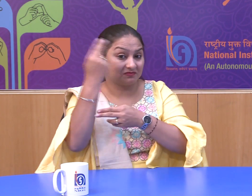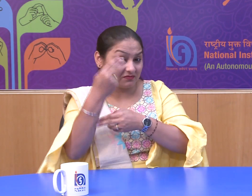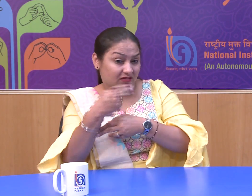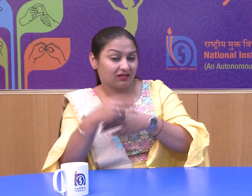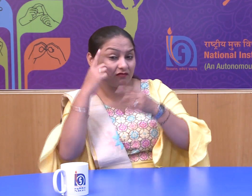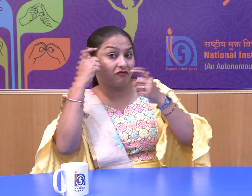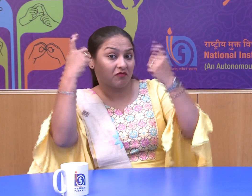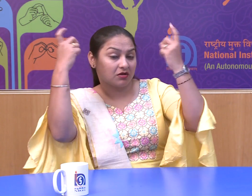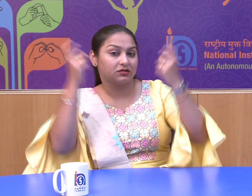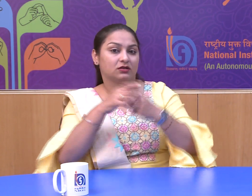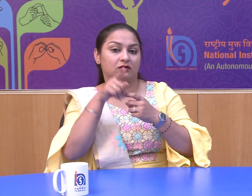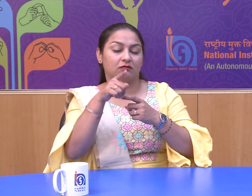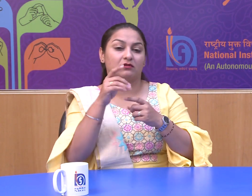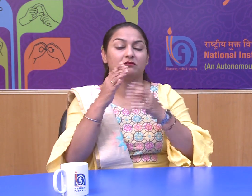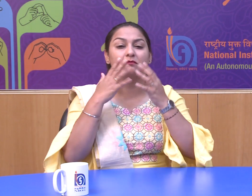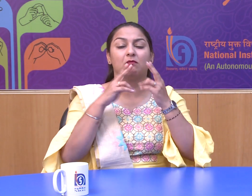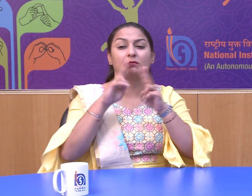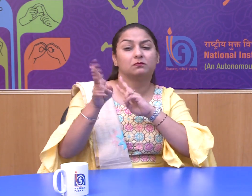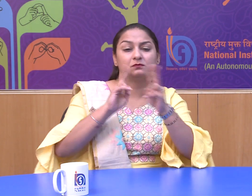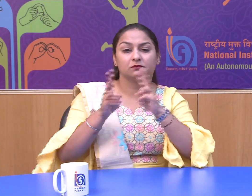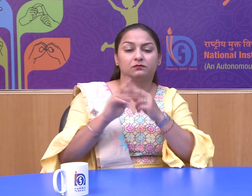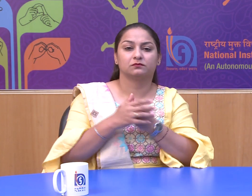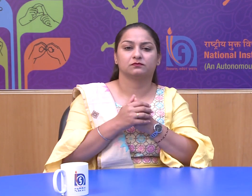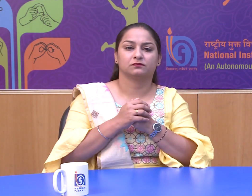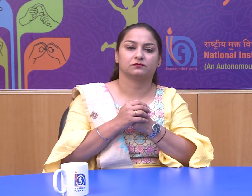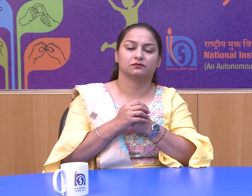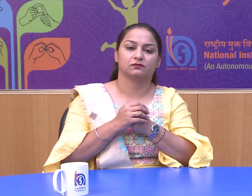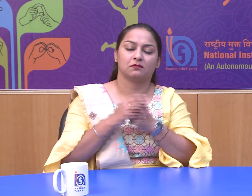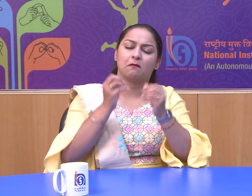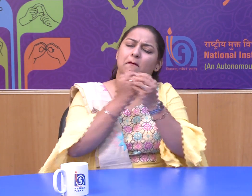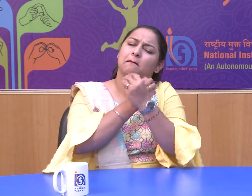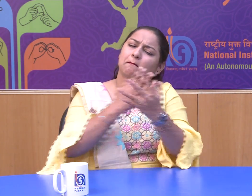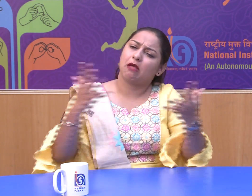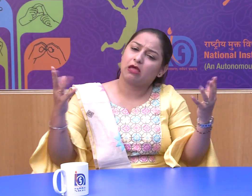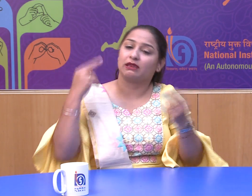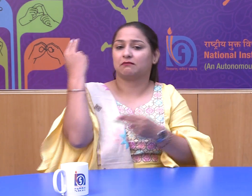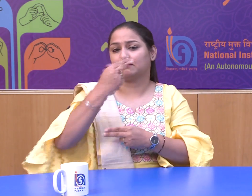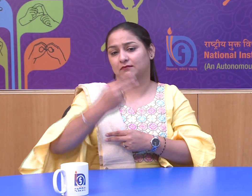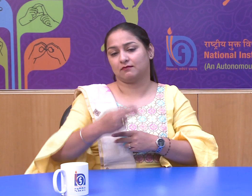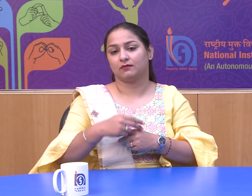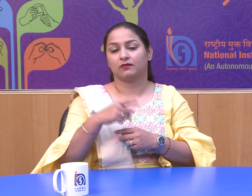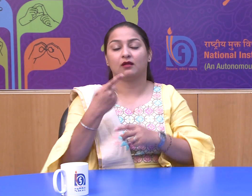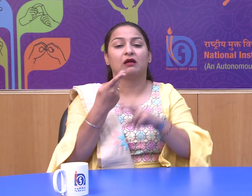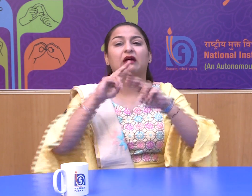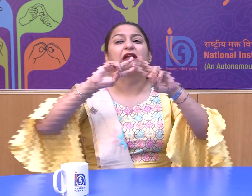features was probably because many artisans from different